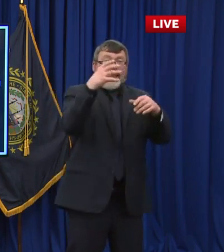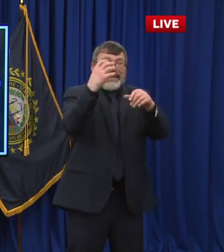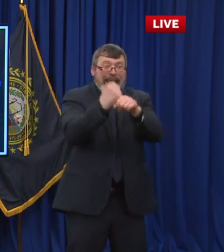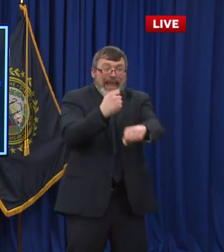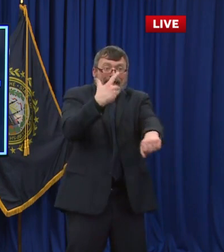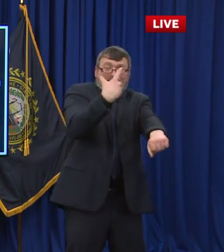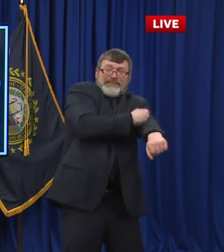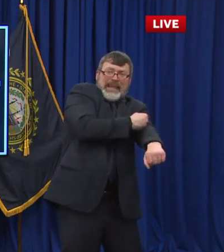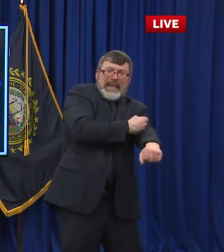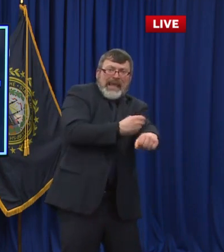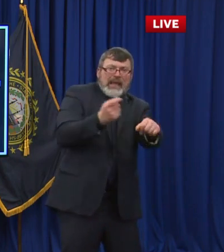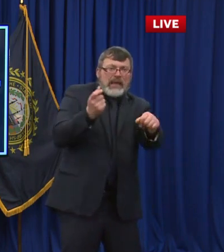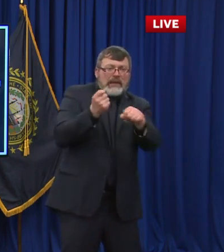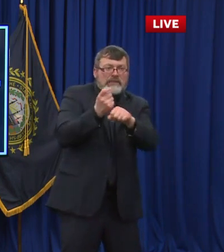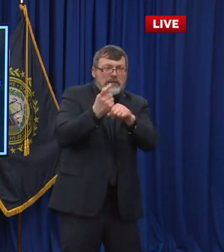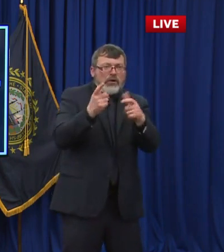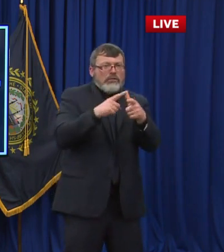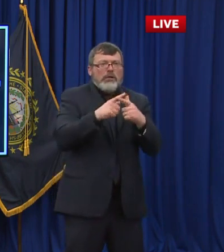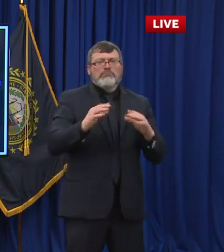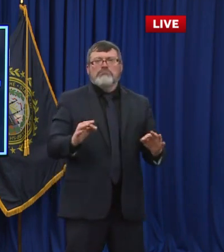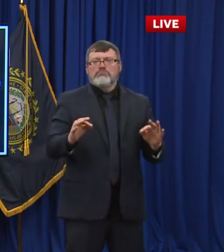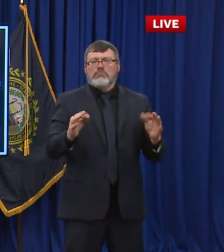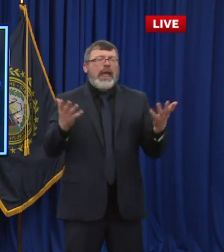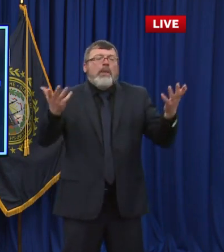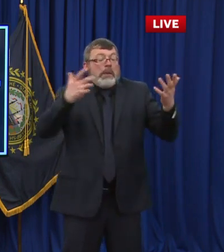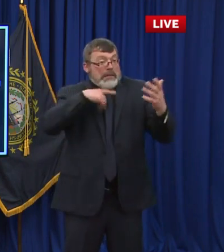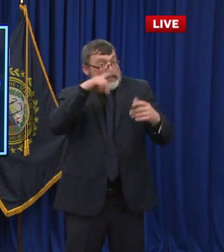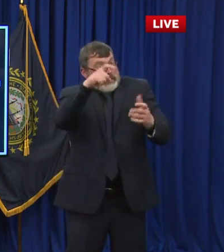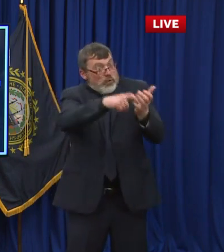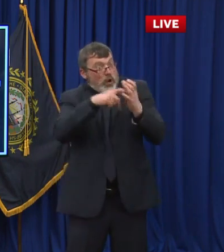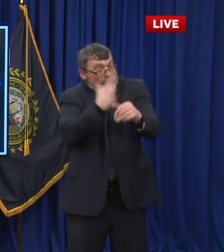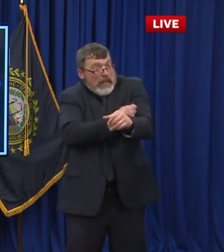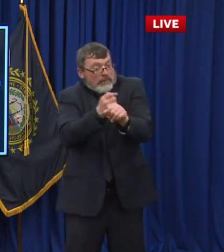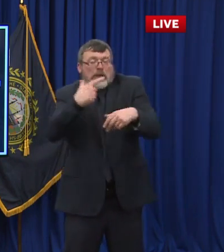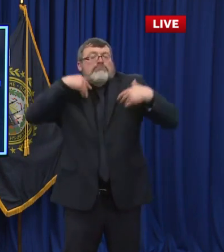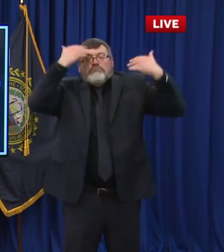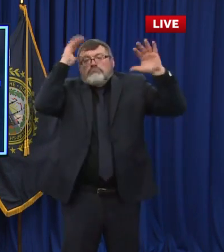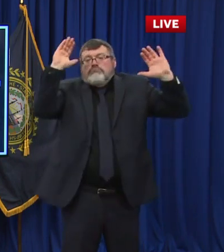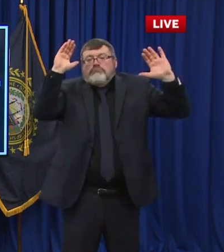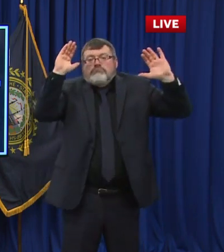But we'll see how all that plays out. But right now, I think everyone knows we're on a very, very good track here.